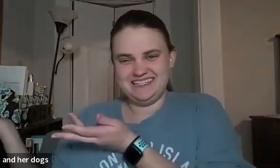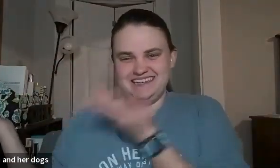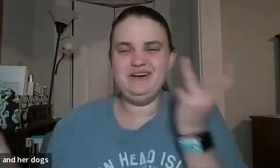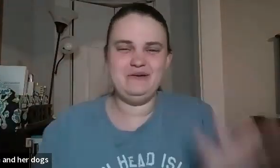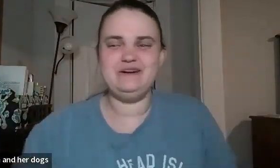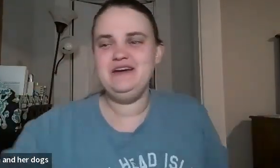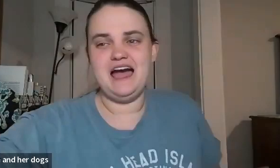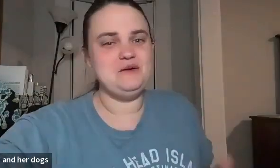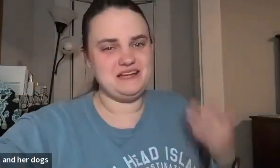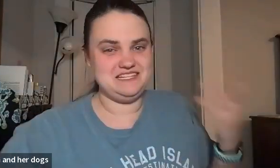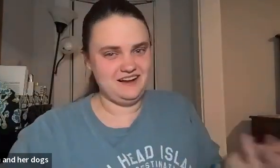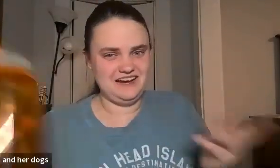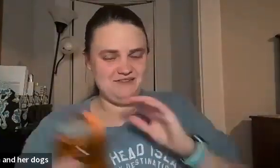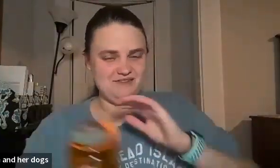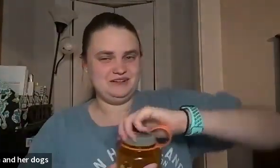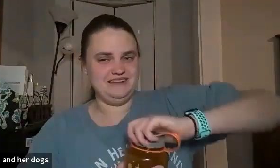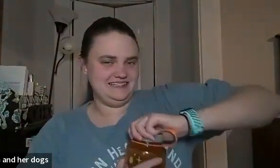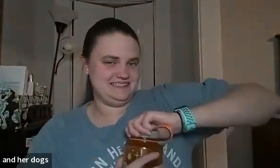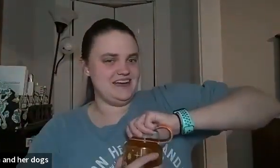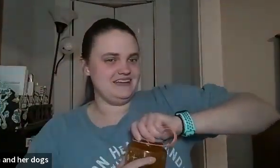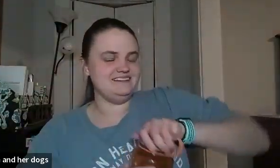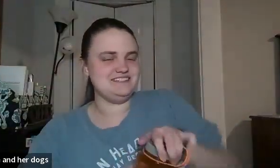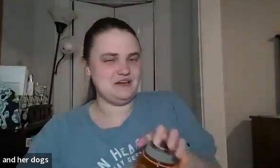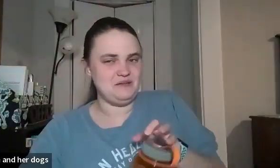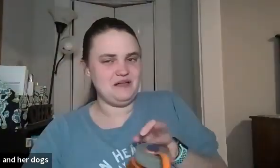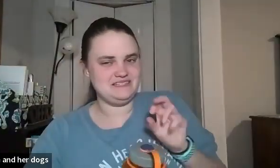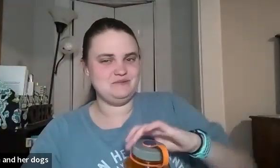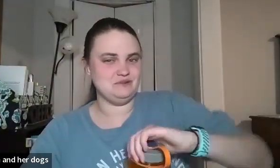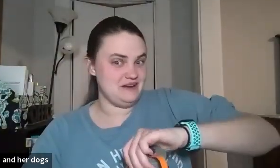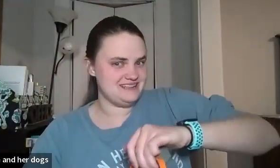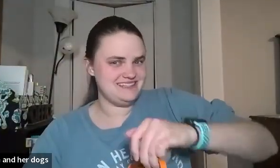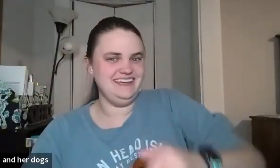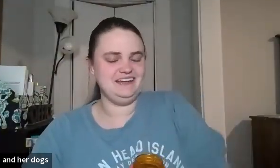it. Or I know mine's not going to have a good like sign. So a lot of times people don't ask.